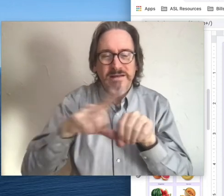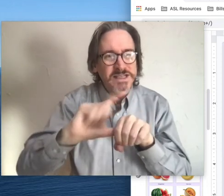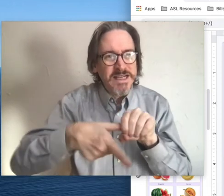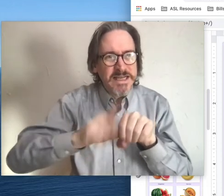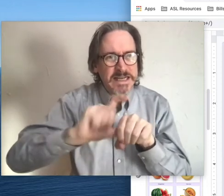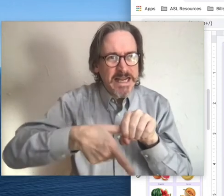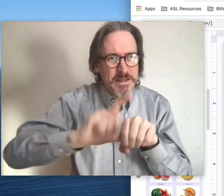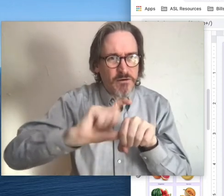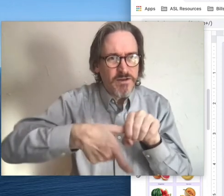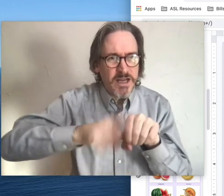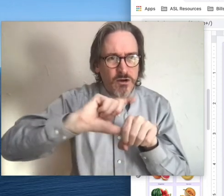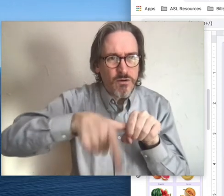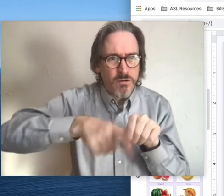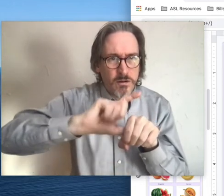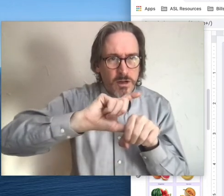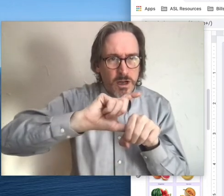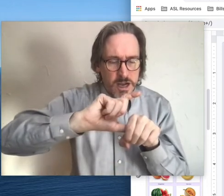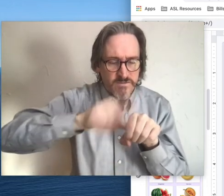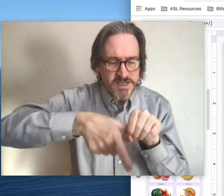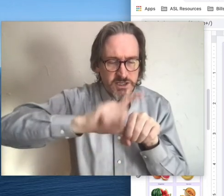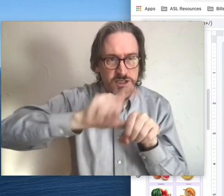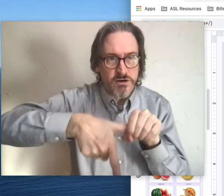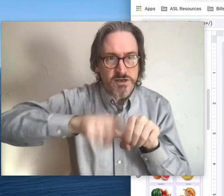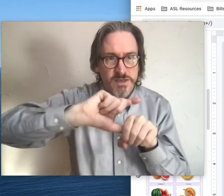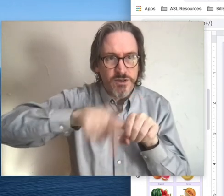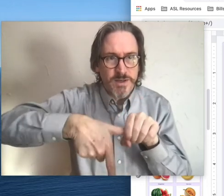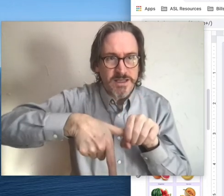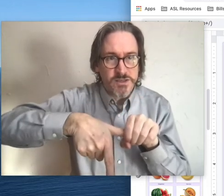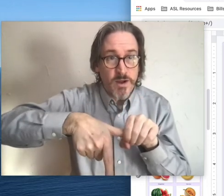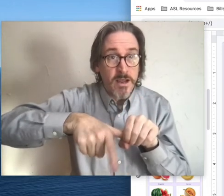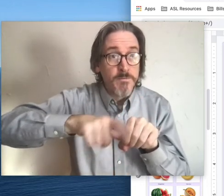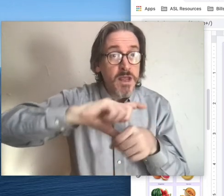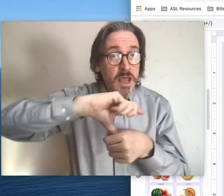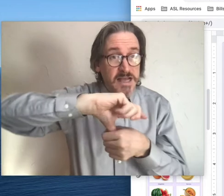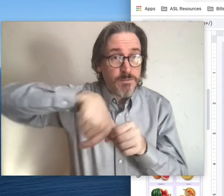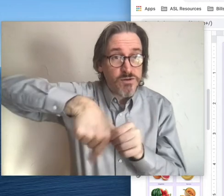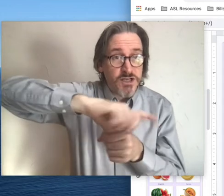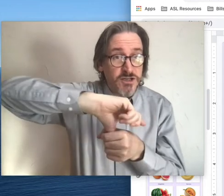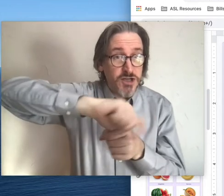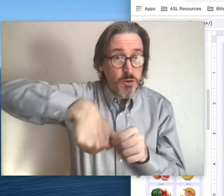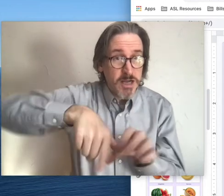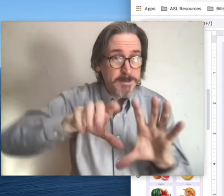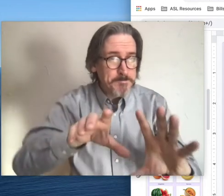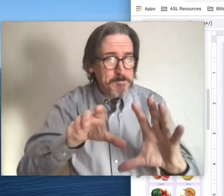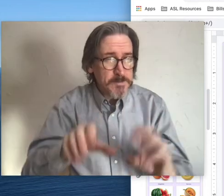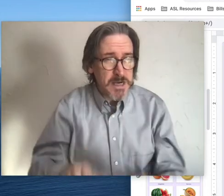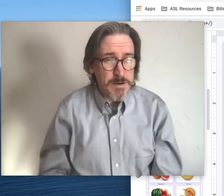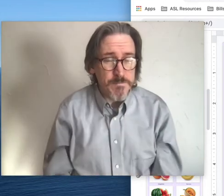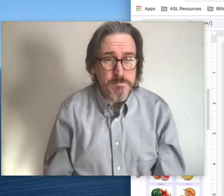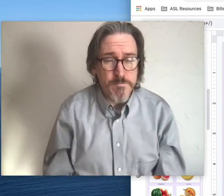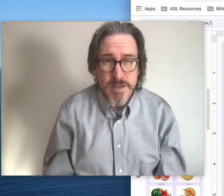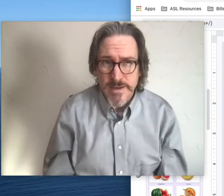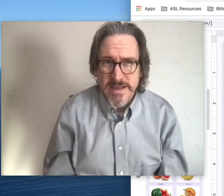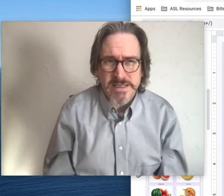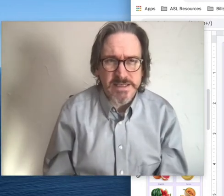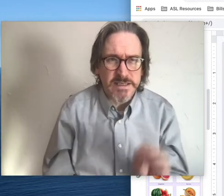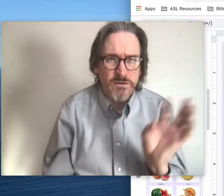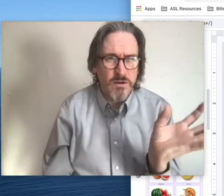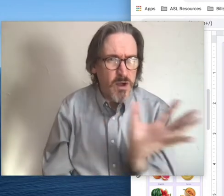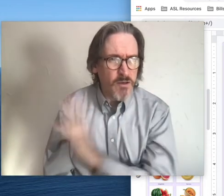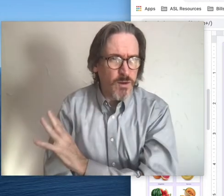What I've seen in their video conversation starters, someone doing it this way, as opposed to donut. Maybe